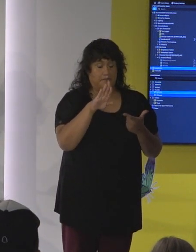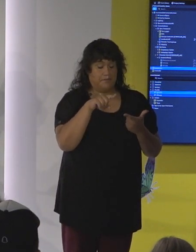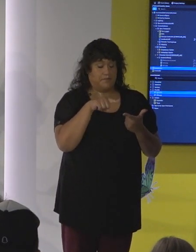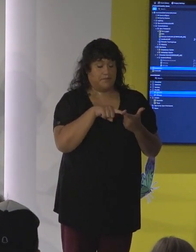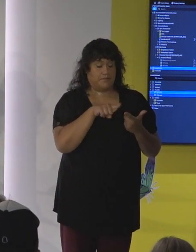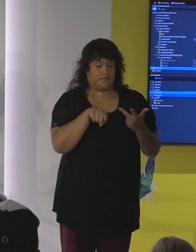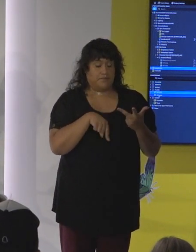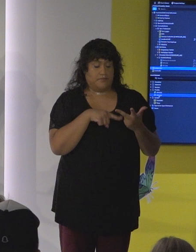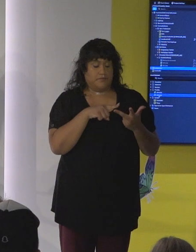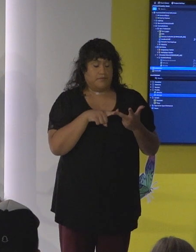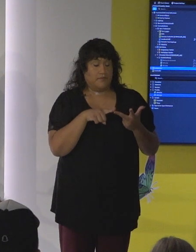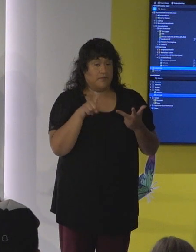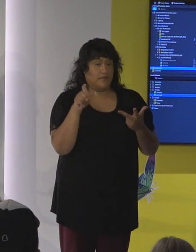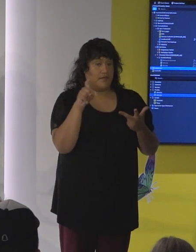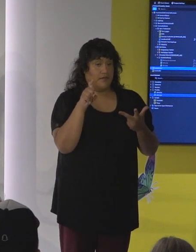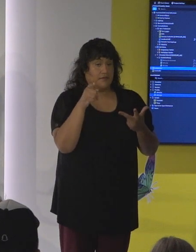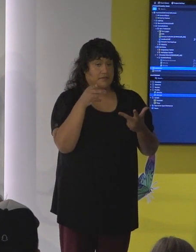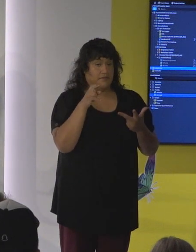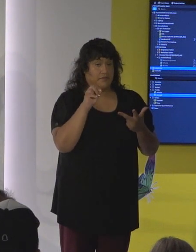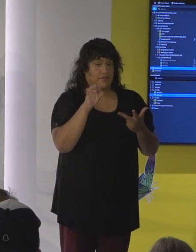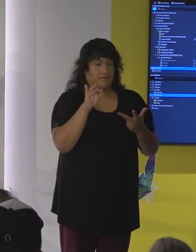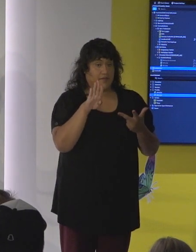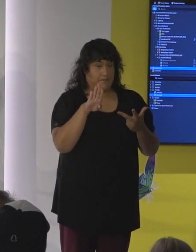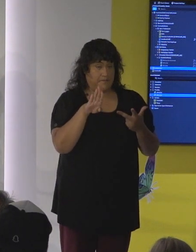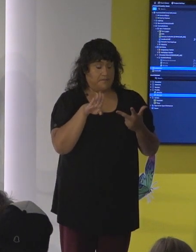And we had our X prefab.